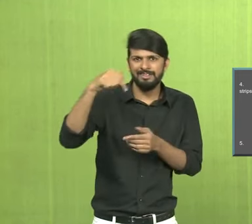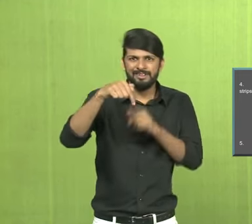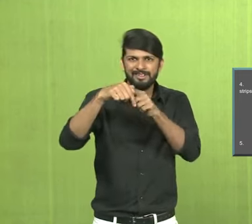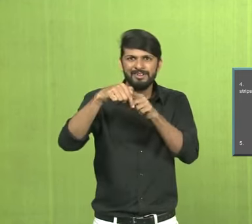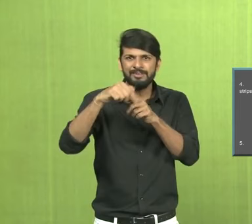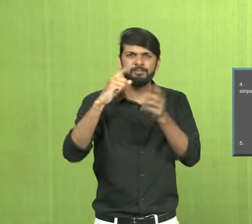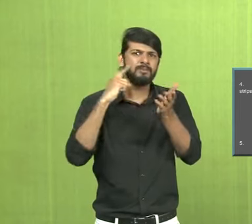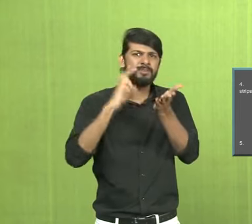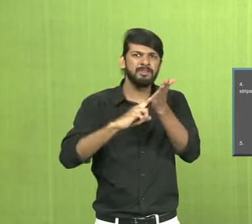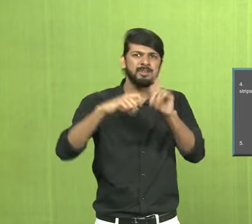Ink